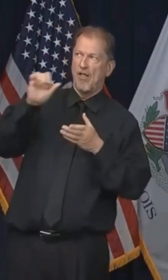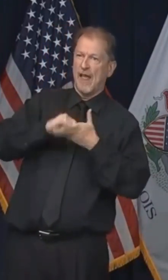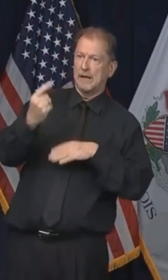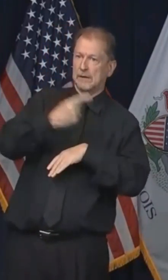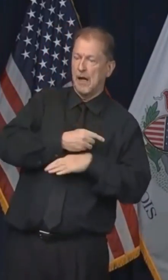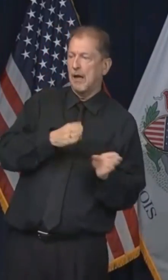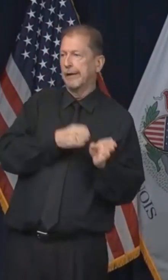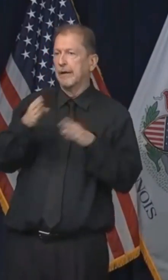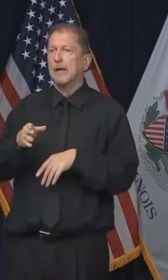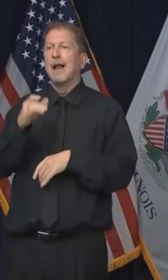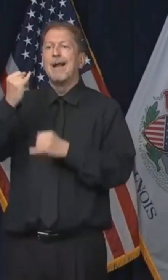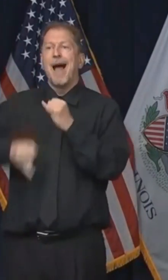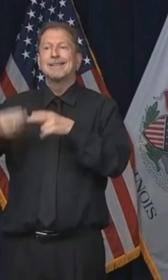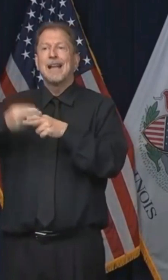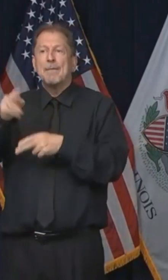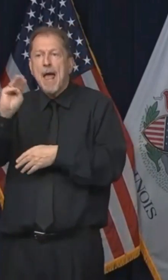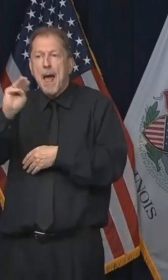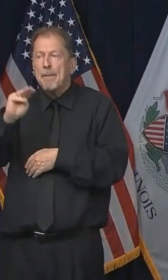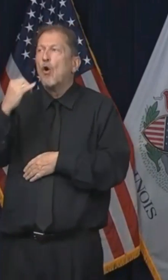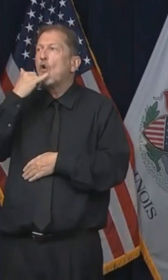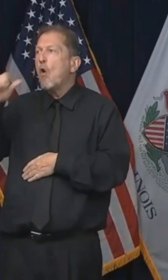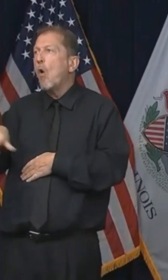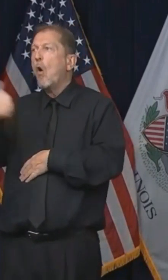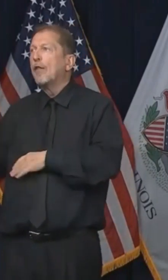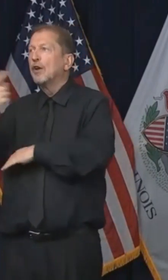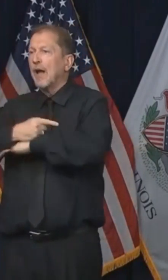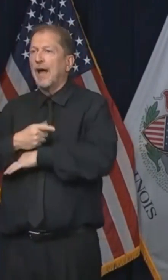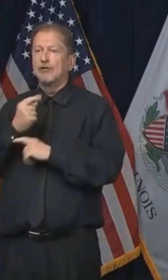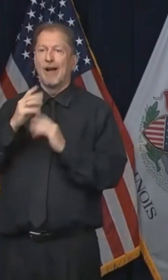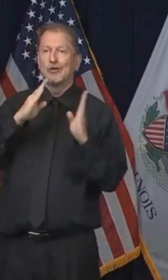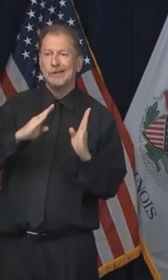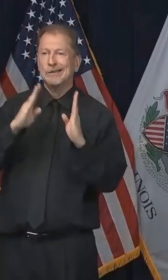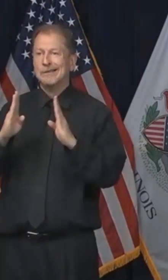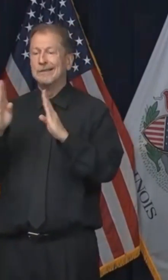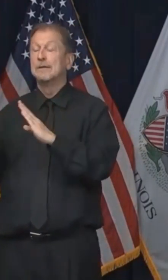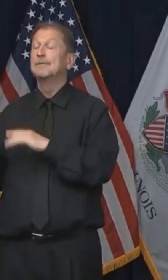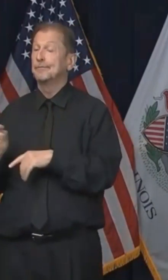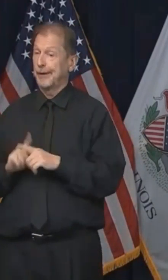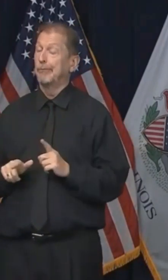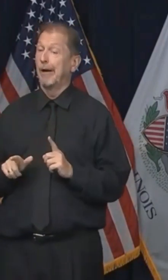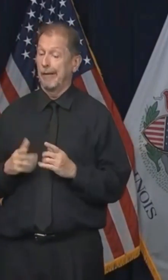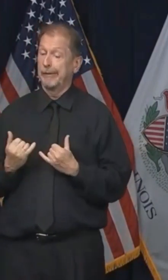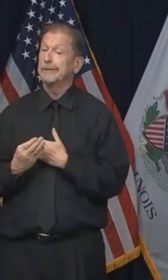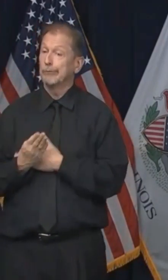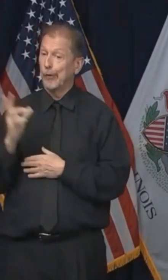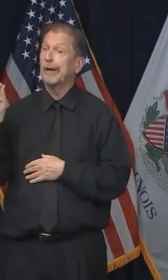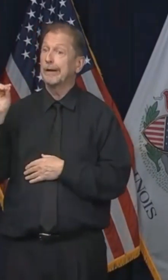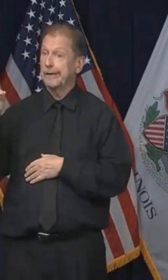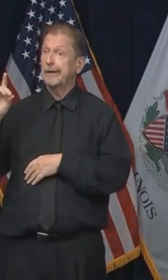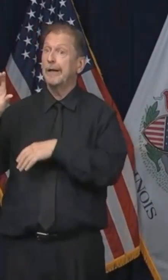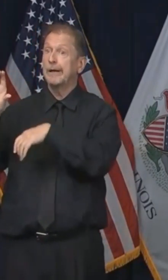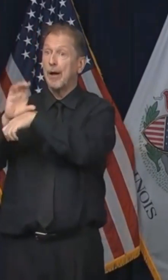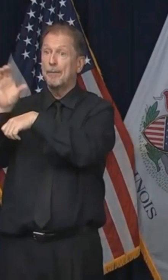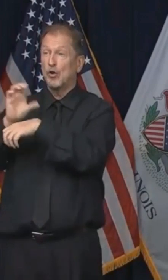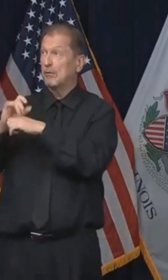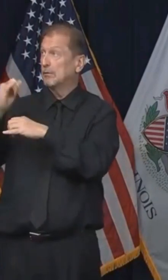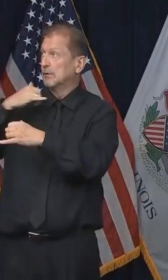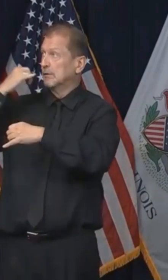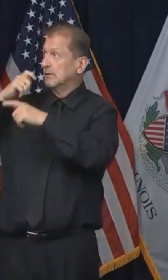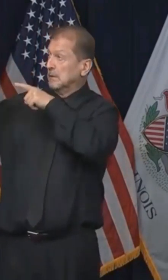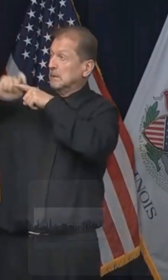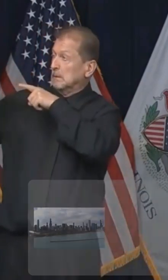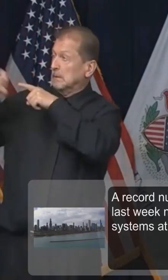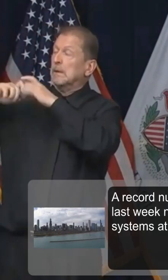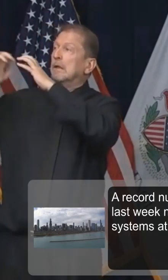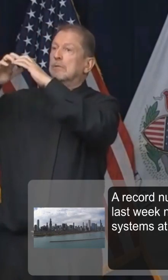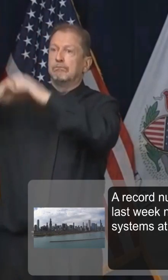to spread it out as best we can. But the truth is that the system does go down. It went down this morning for a short period of time. They were working very